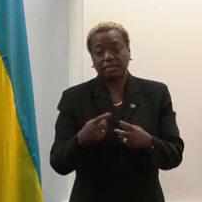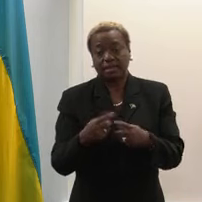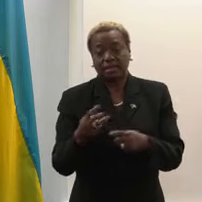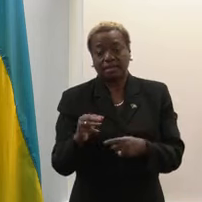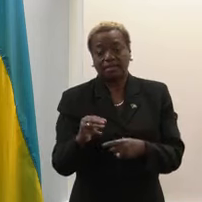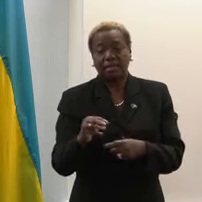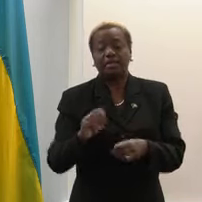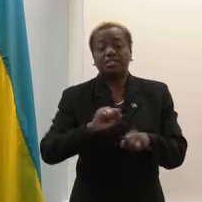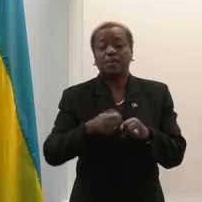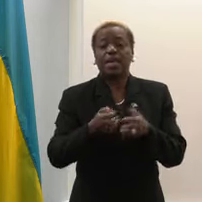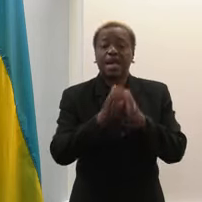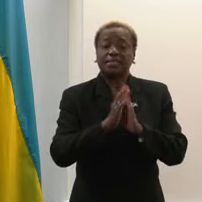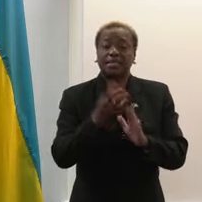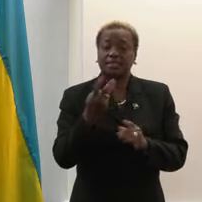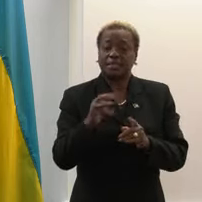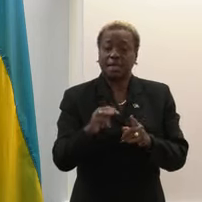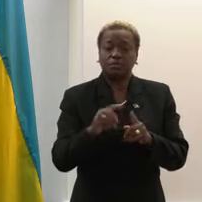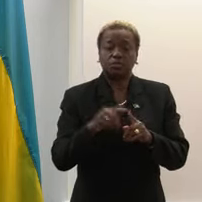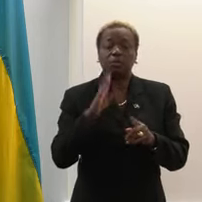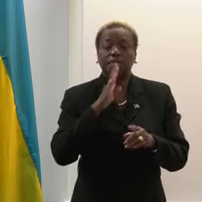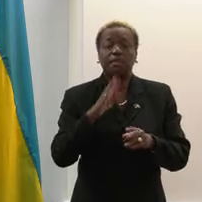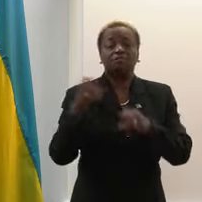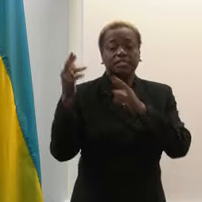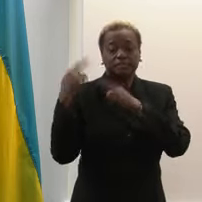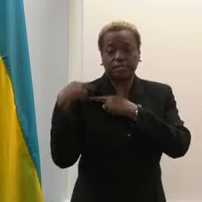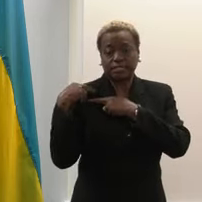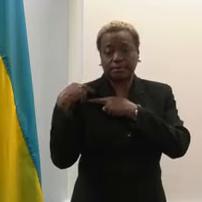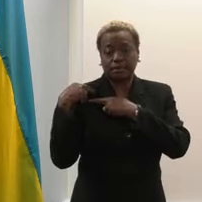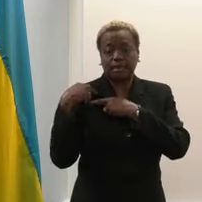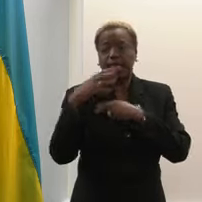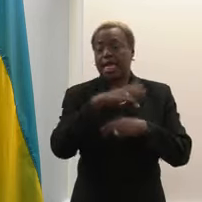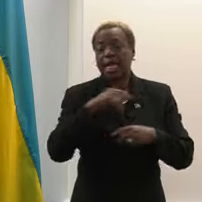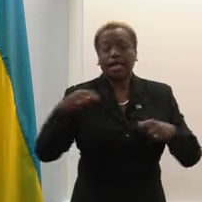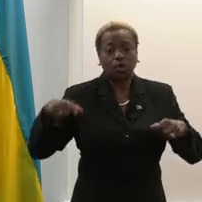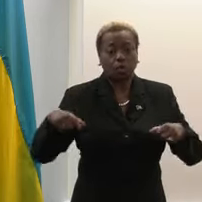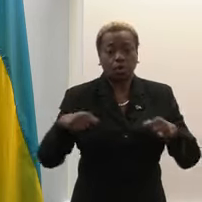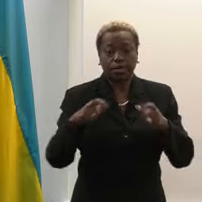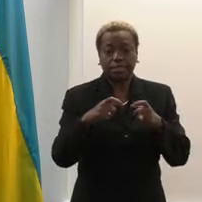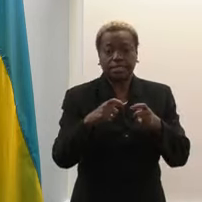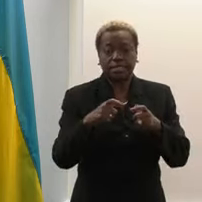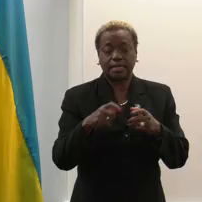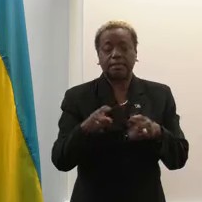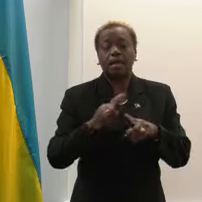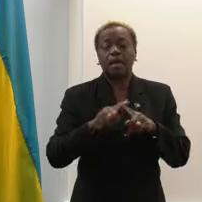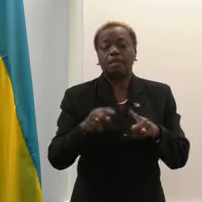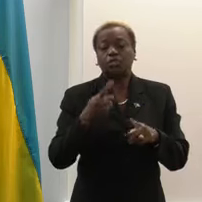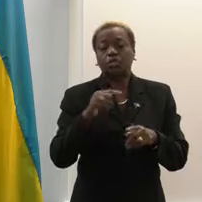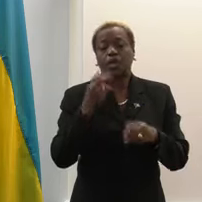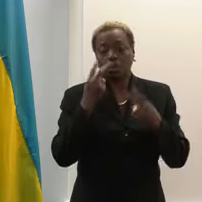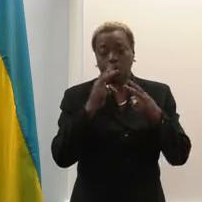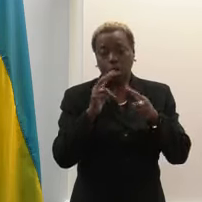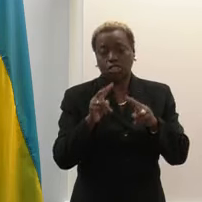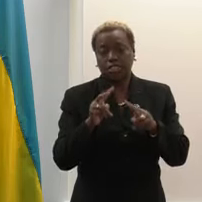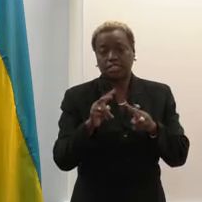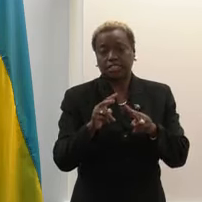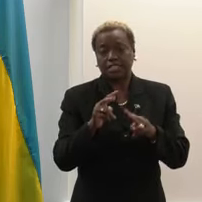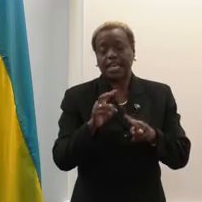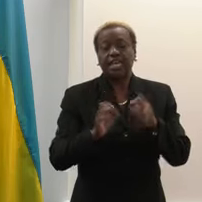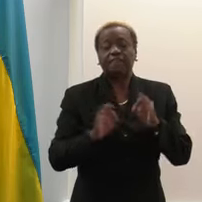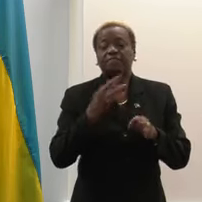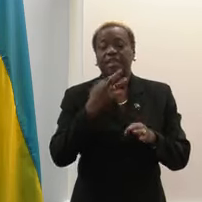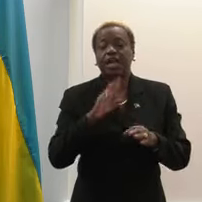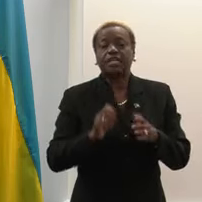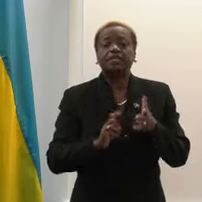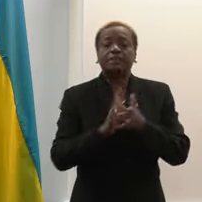to be responsible and quarantine, but we do, from the surveillance unit, monitor whether, you know, different, whether or not they are